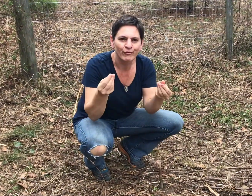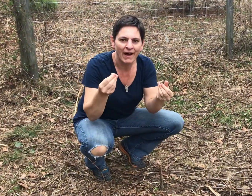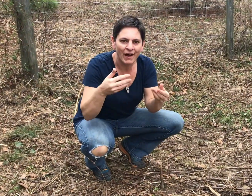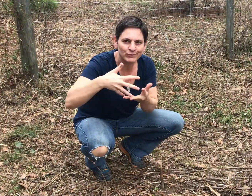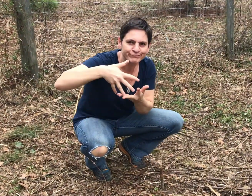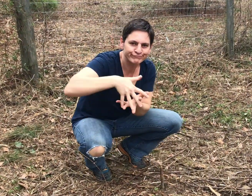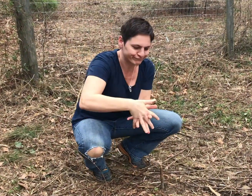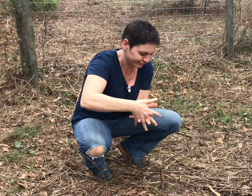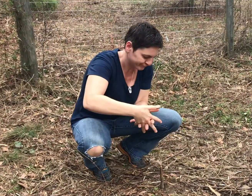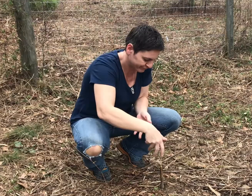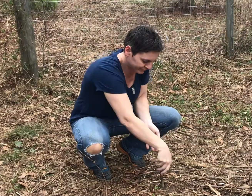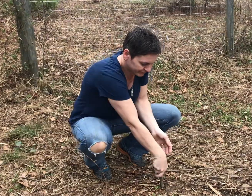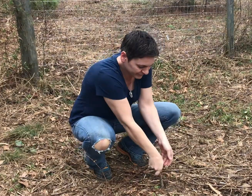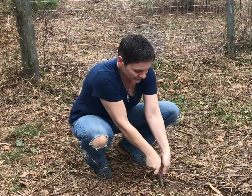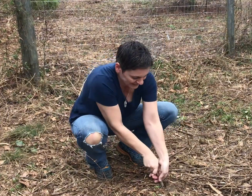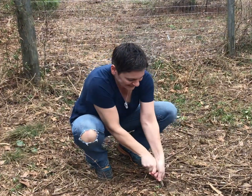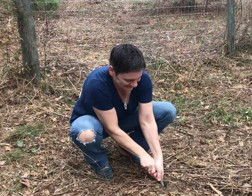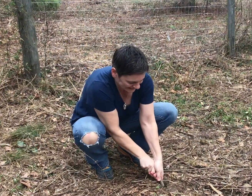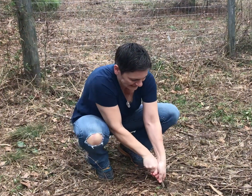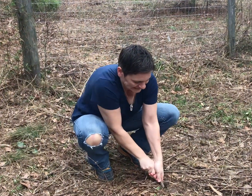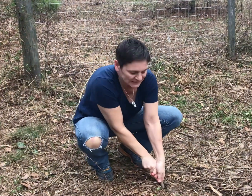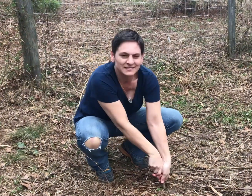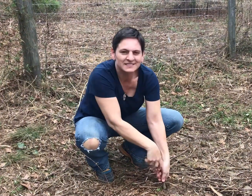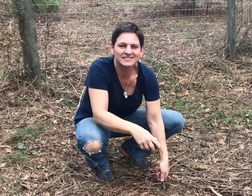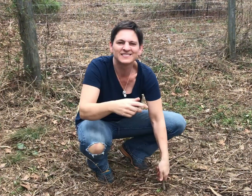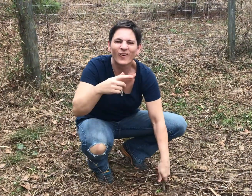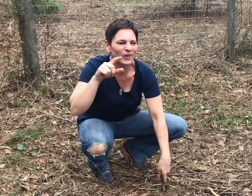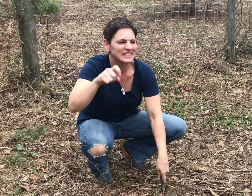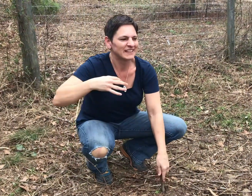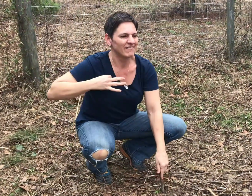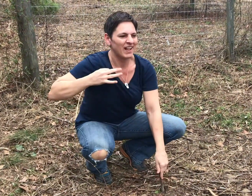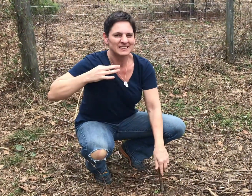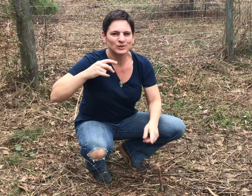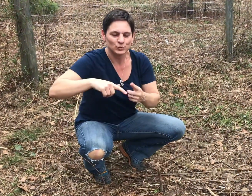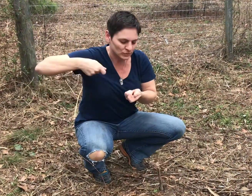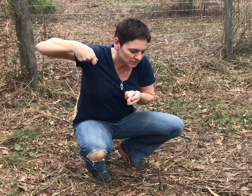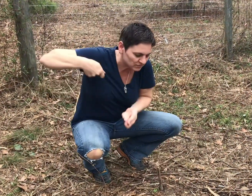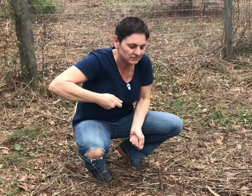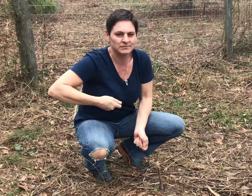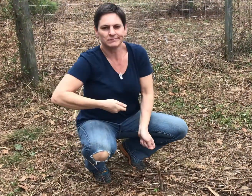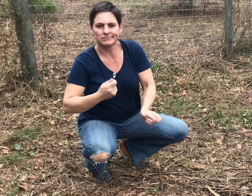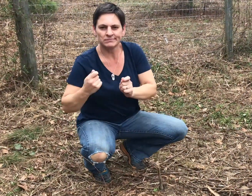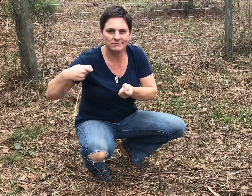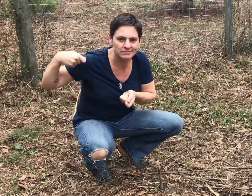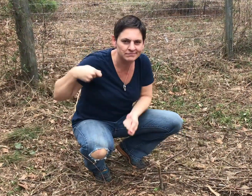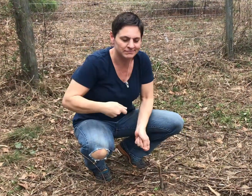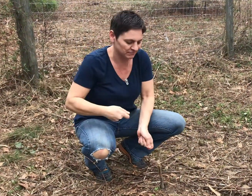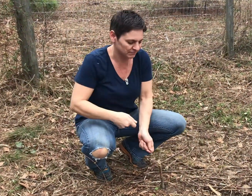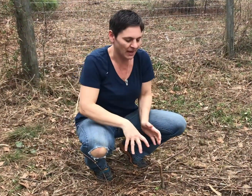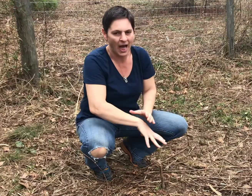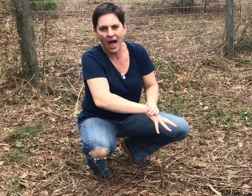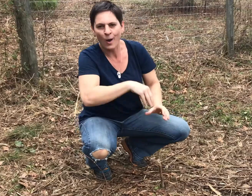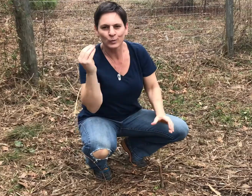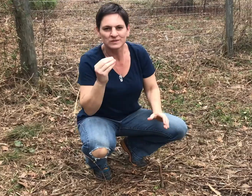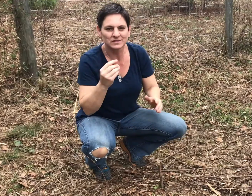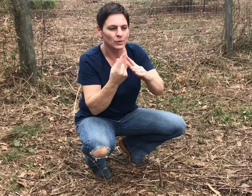tiny remains of trees that are still pretty stuck there in the ground. So we're going to need volunteers to come and dig these